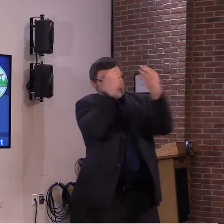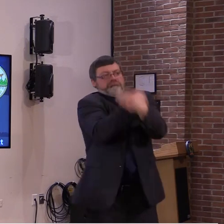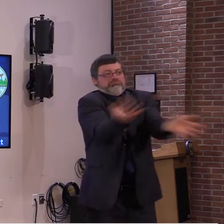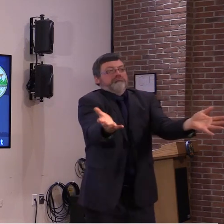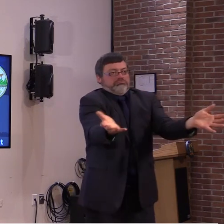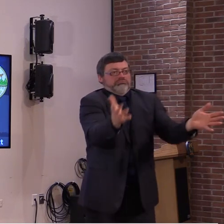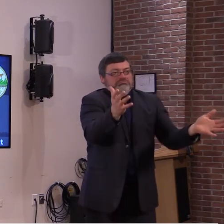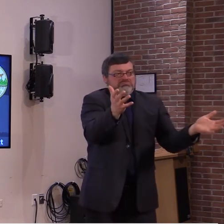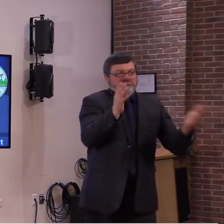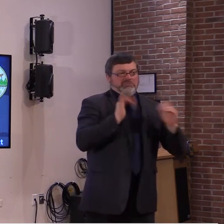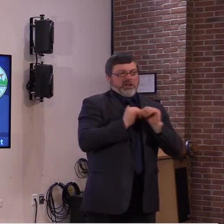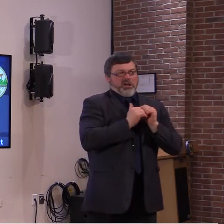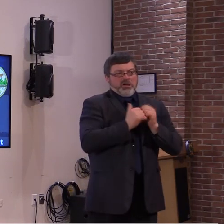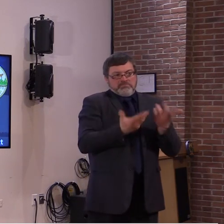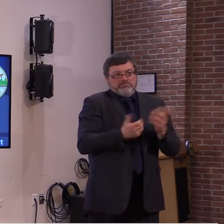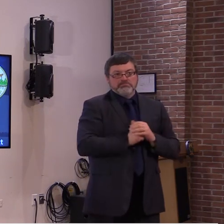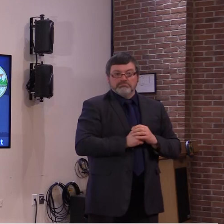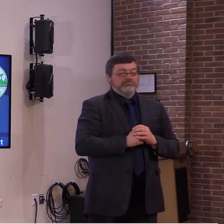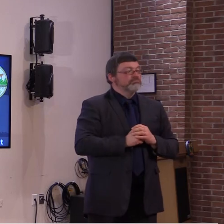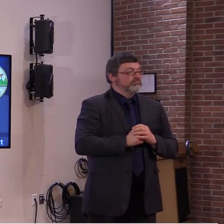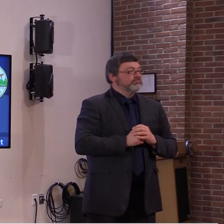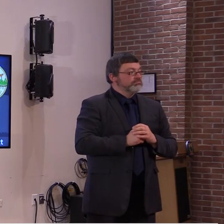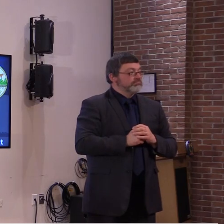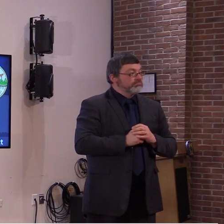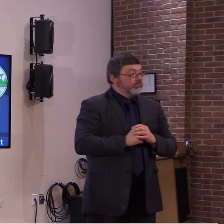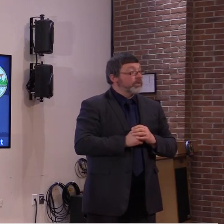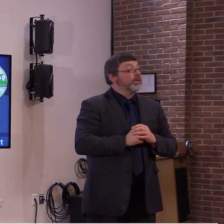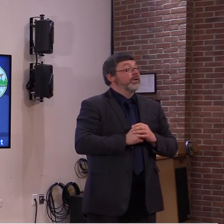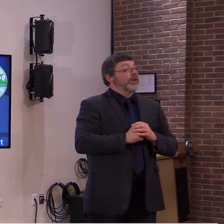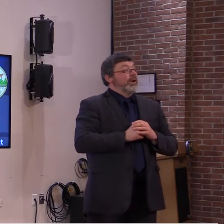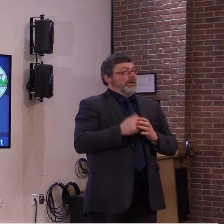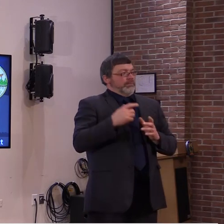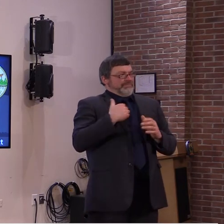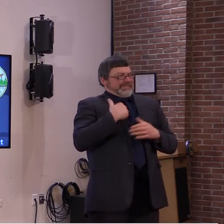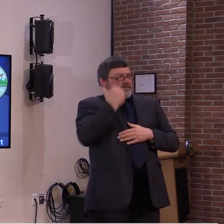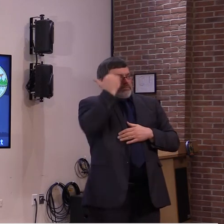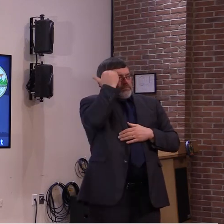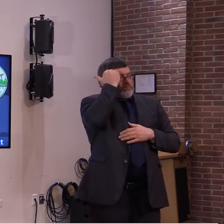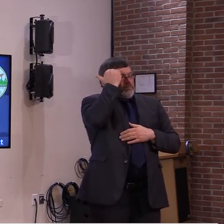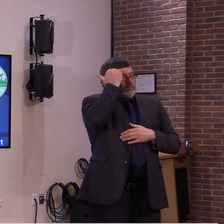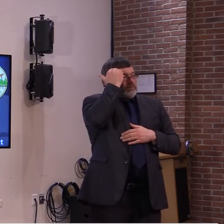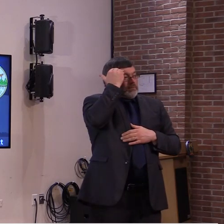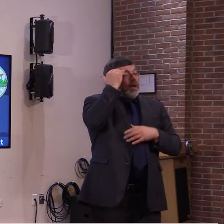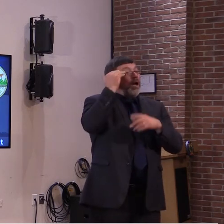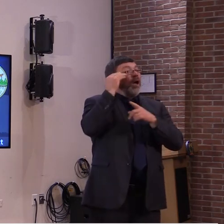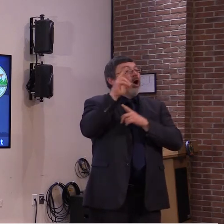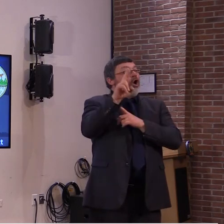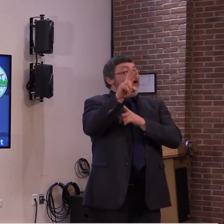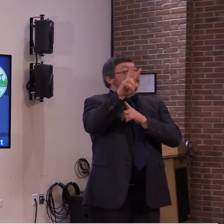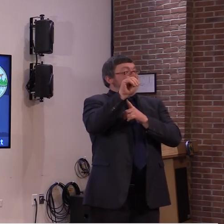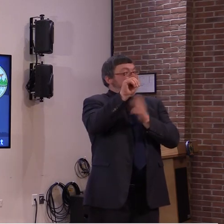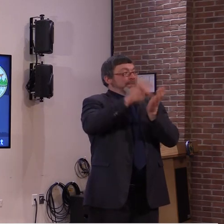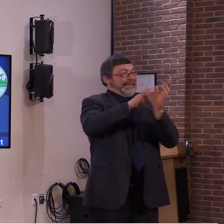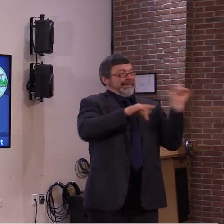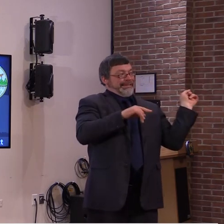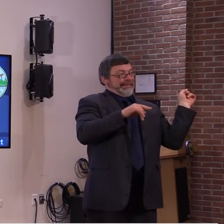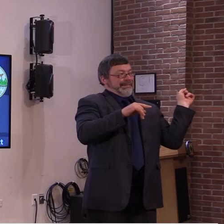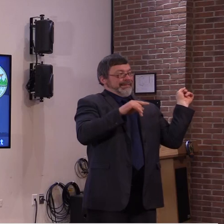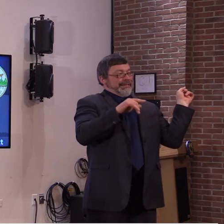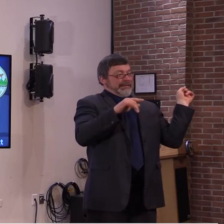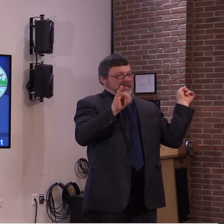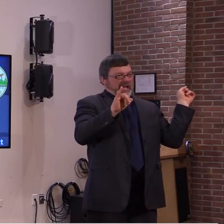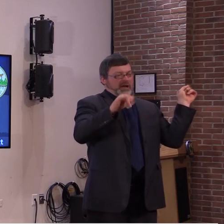Medical Center has been doing some of this genomic sequencing work as well. I don't have insight